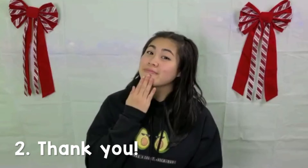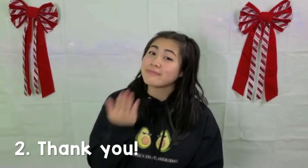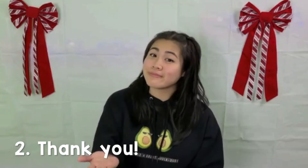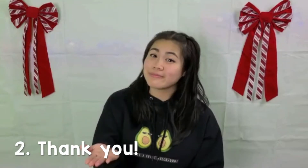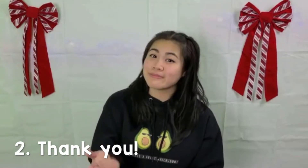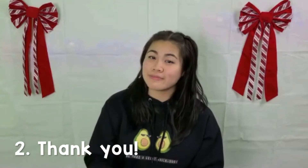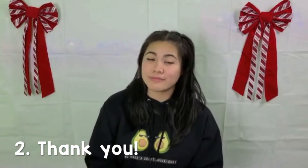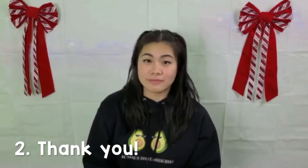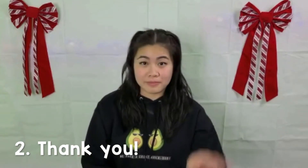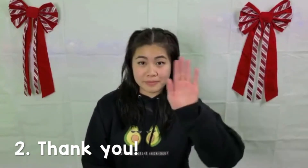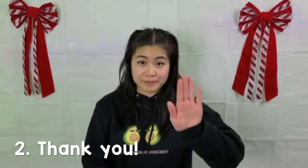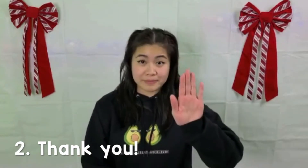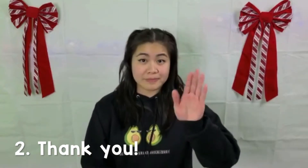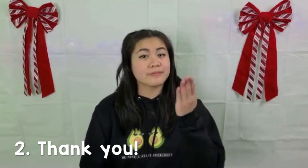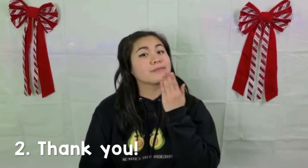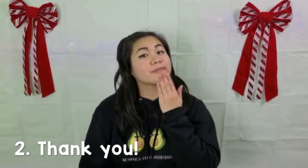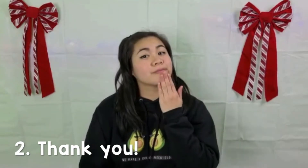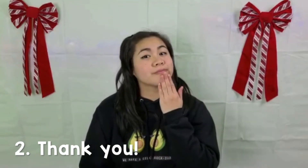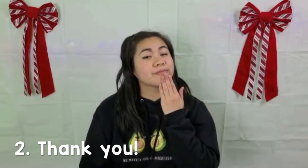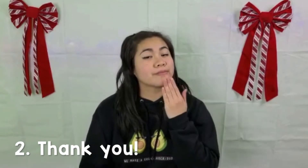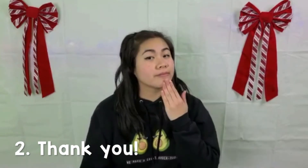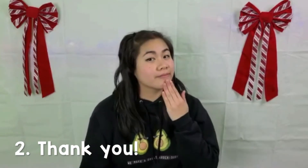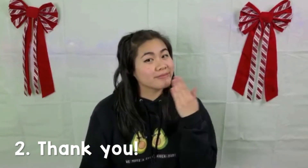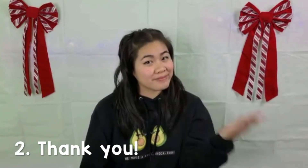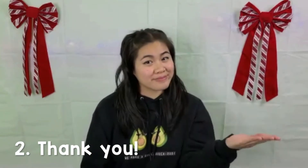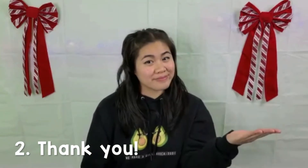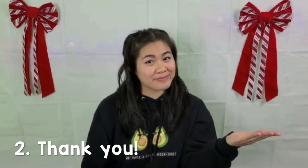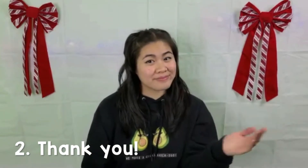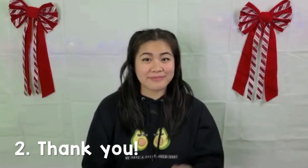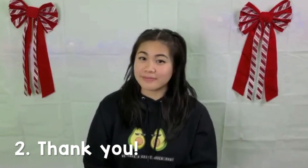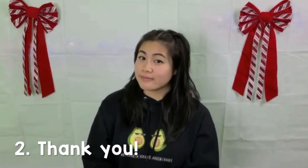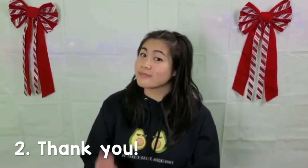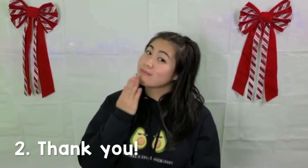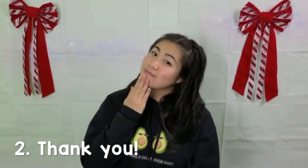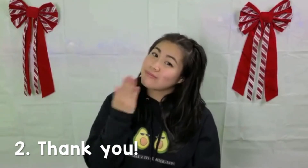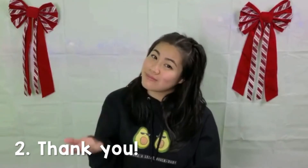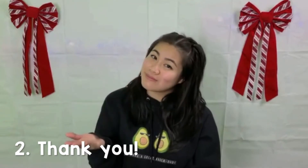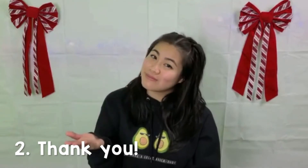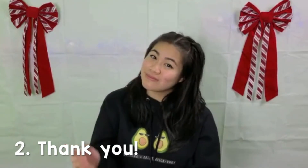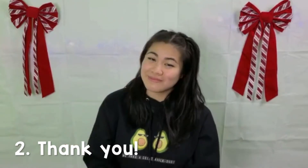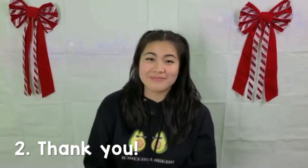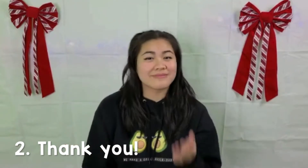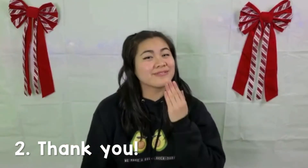you. You're going to put your hand on your chin this time, move it out, and that's thank you. Thank